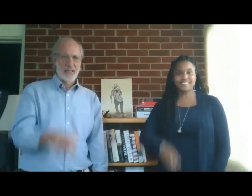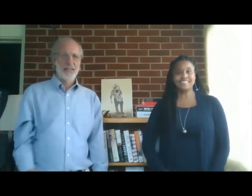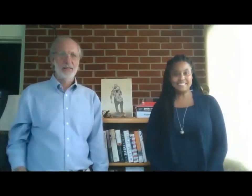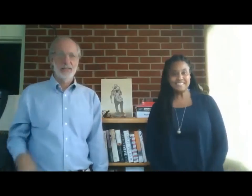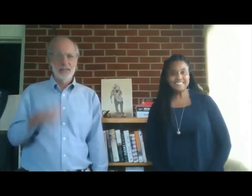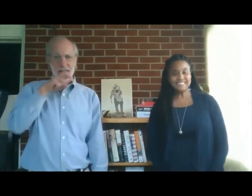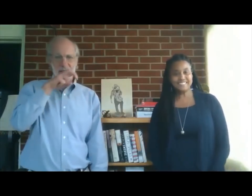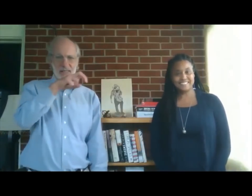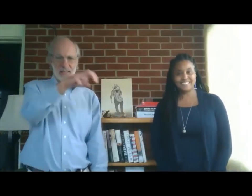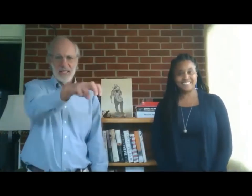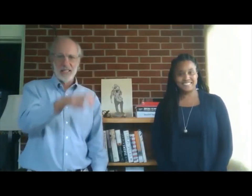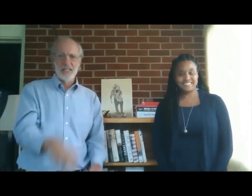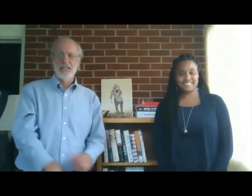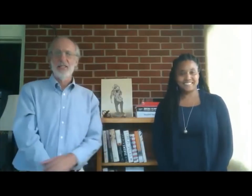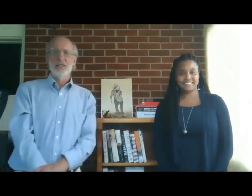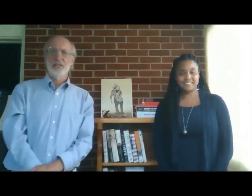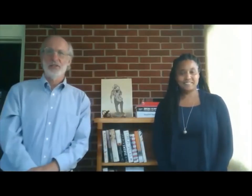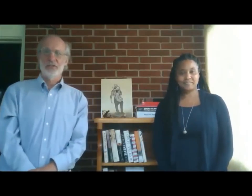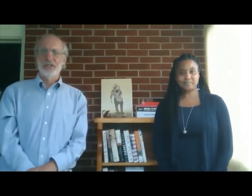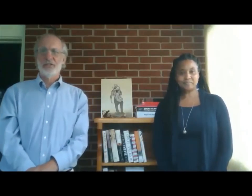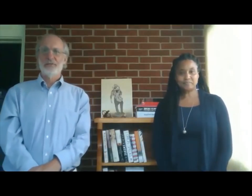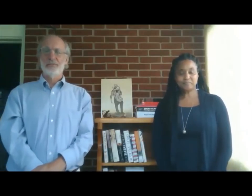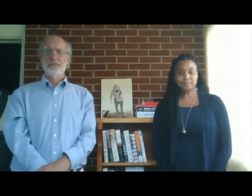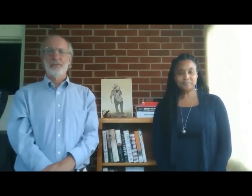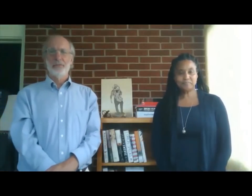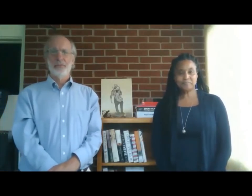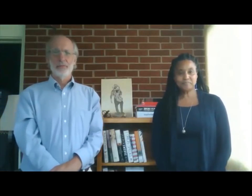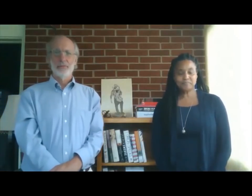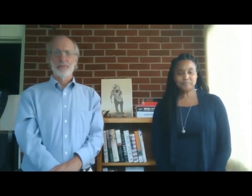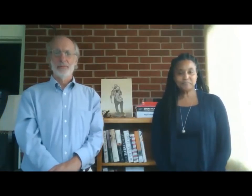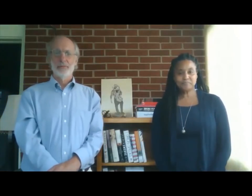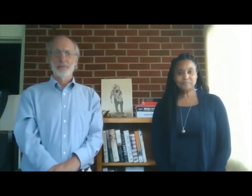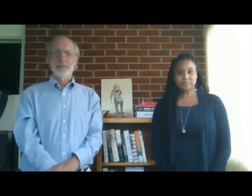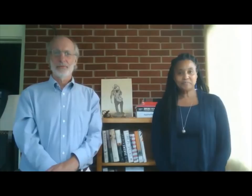Snake. Snake. Your turn.